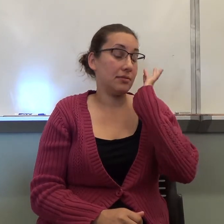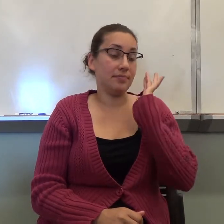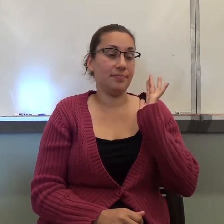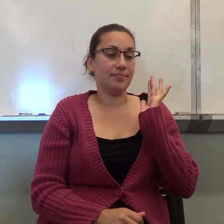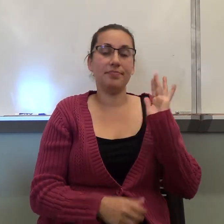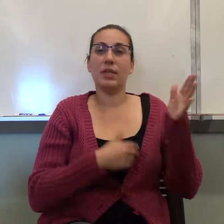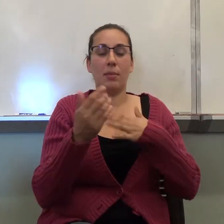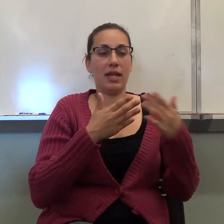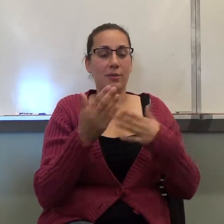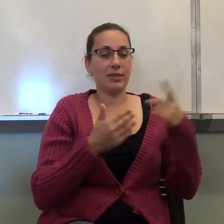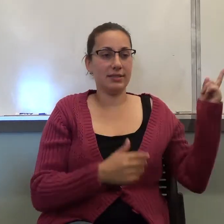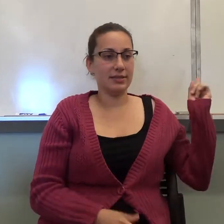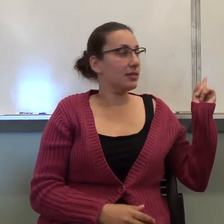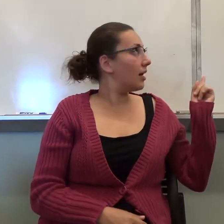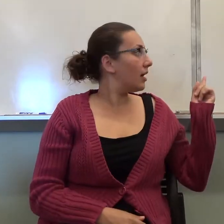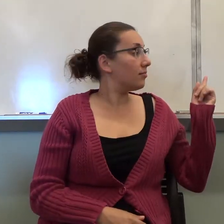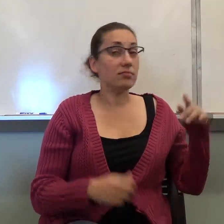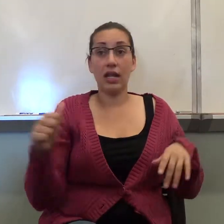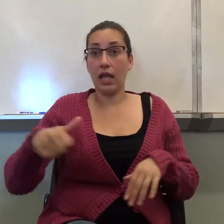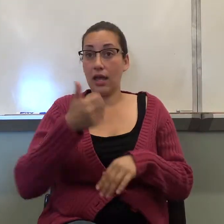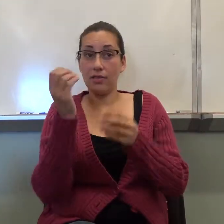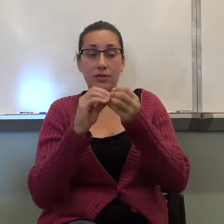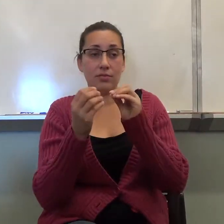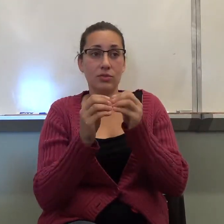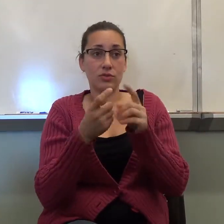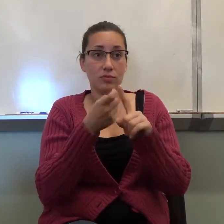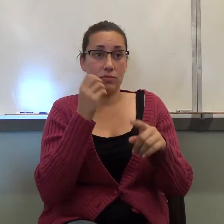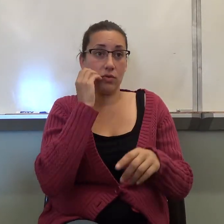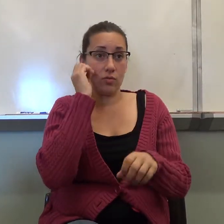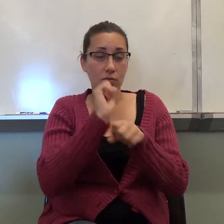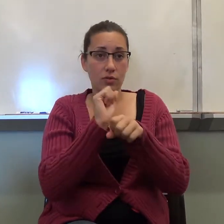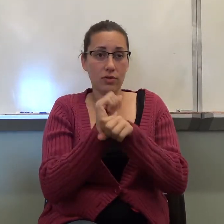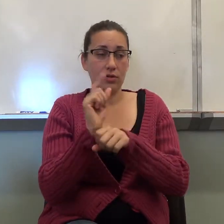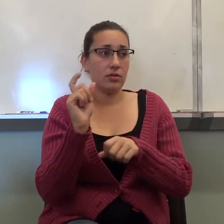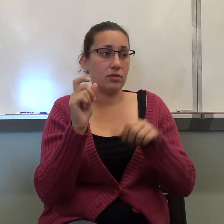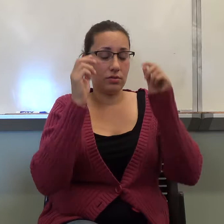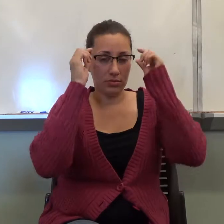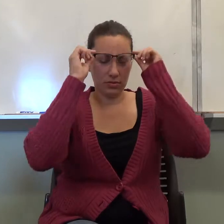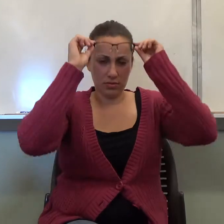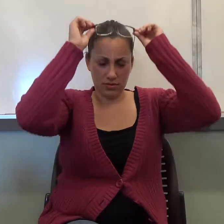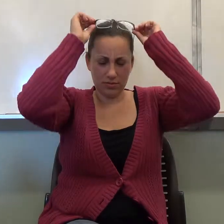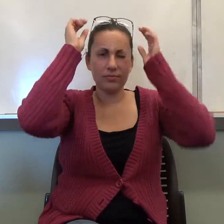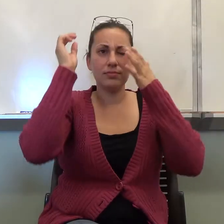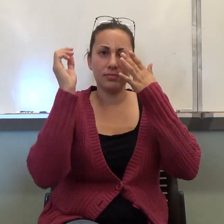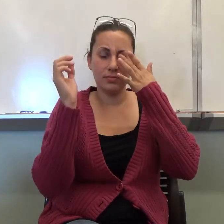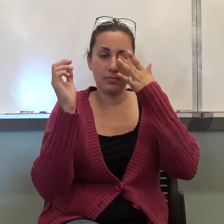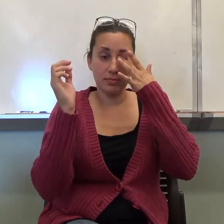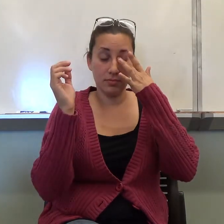nitpicky. And you got I have a question though. I have to ask if A or B. If A represents -7